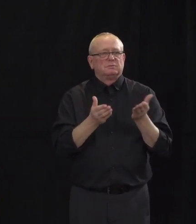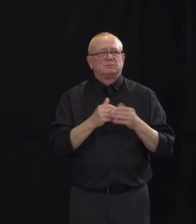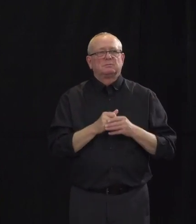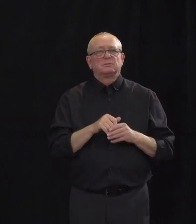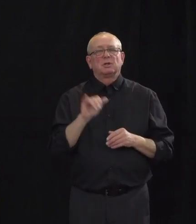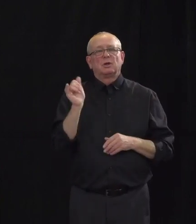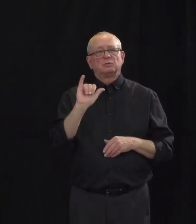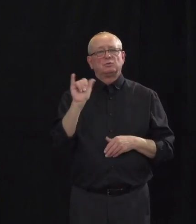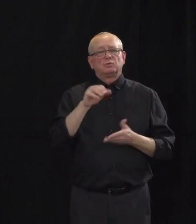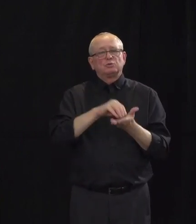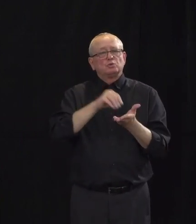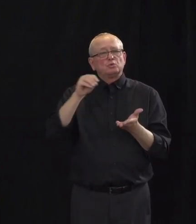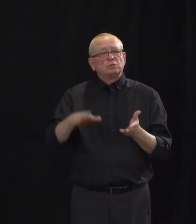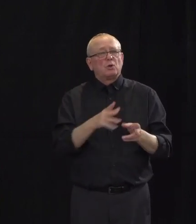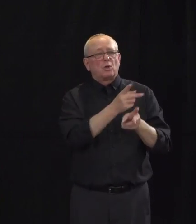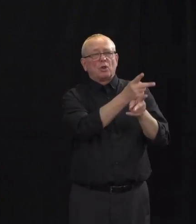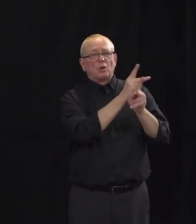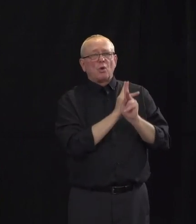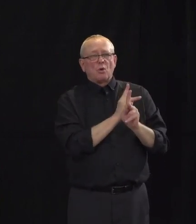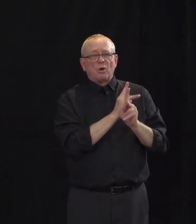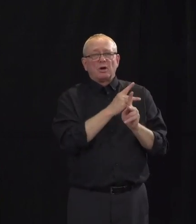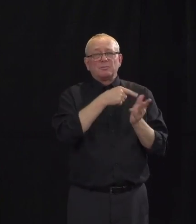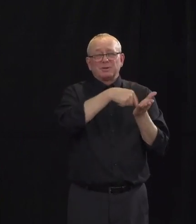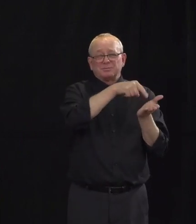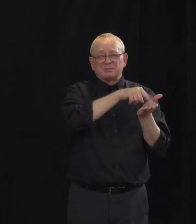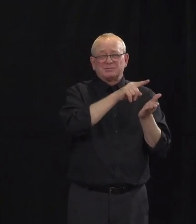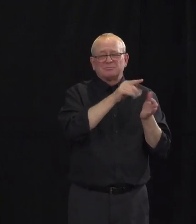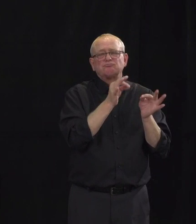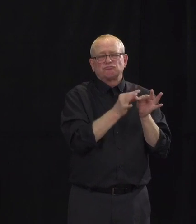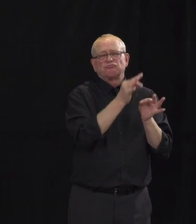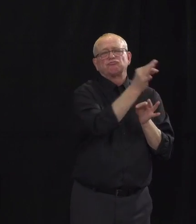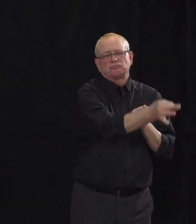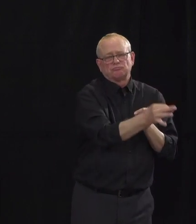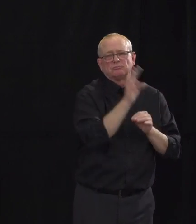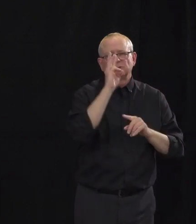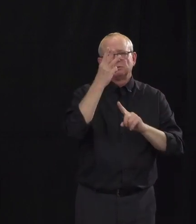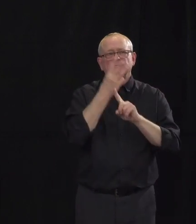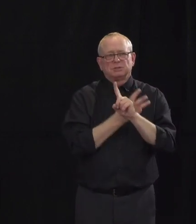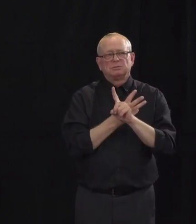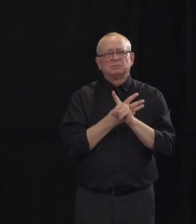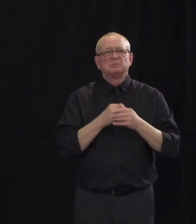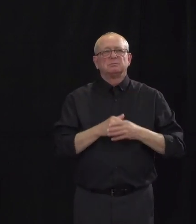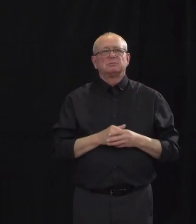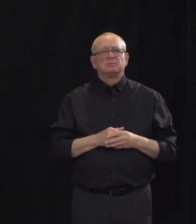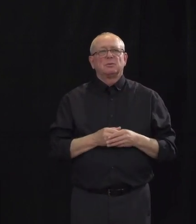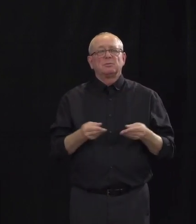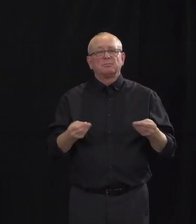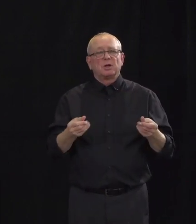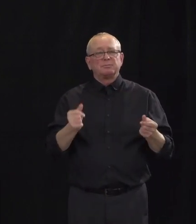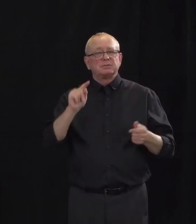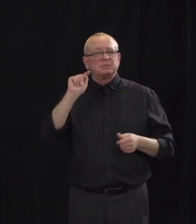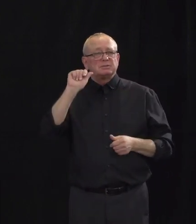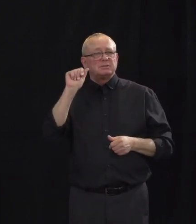education portion of property taxes at last year's level, a move that will save Albertans $45 million.